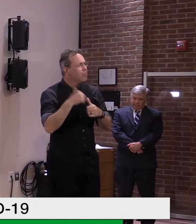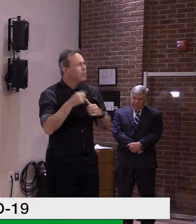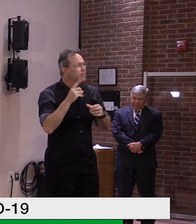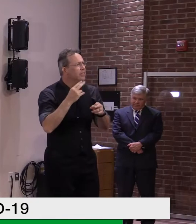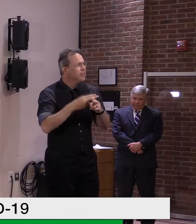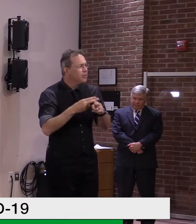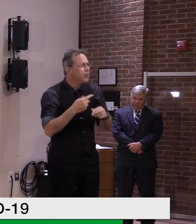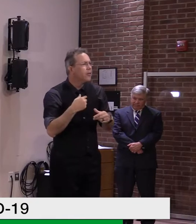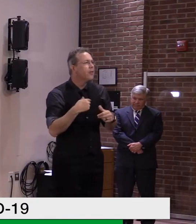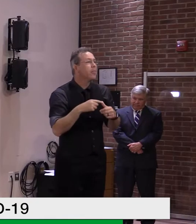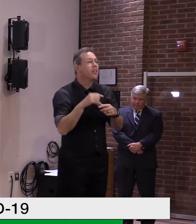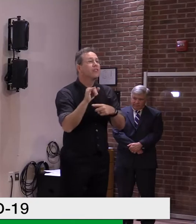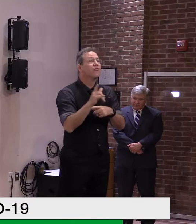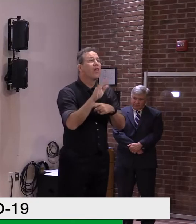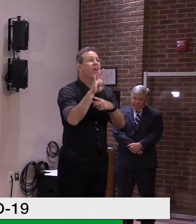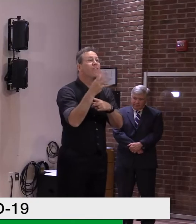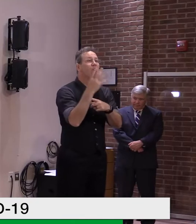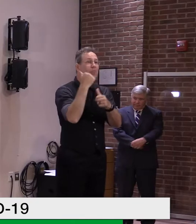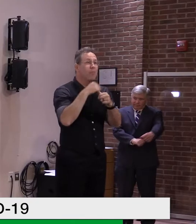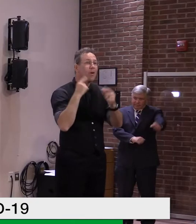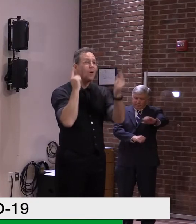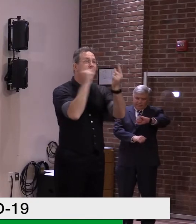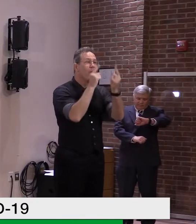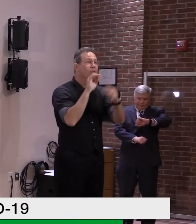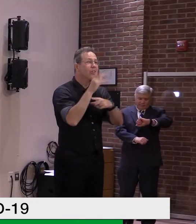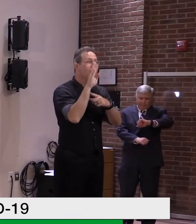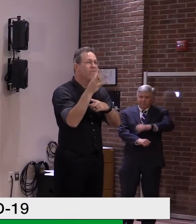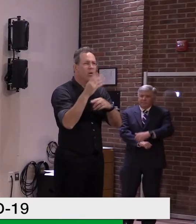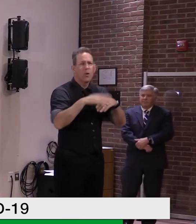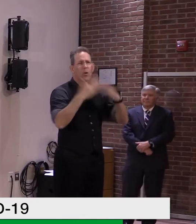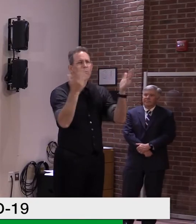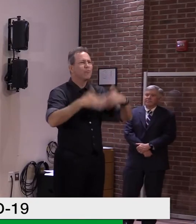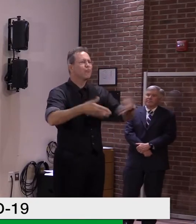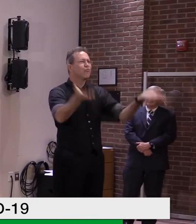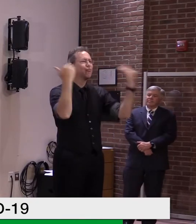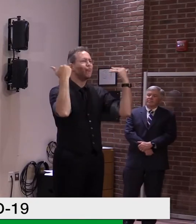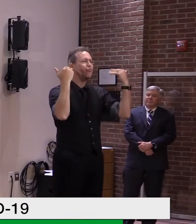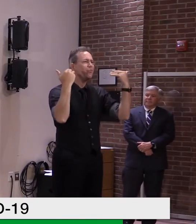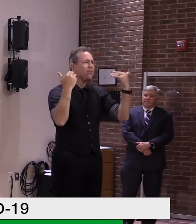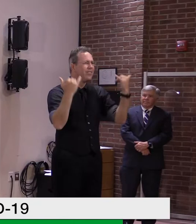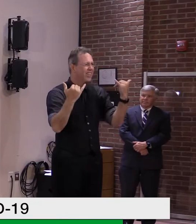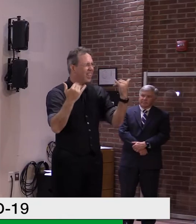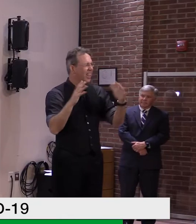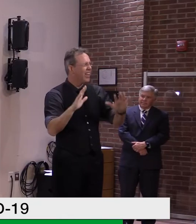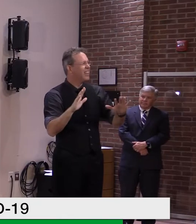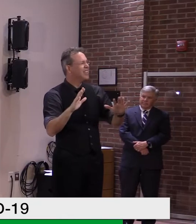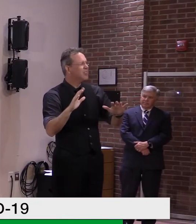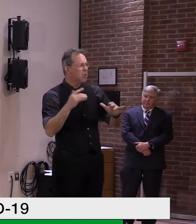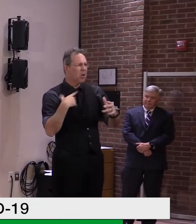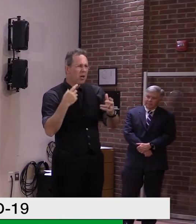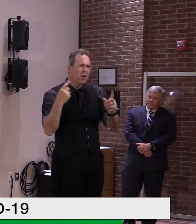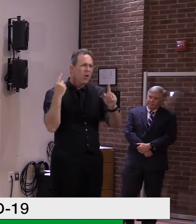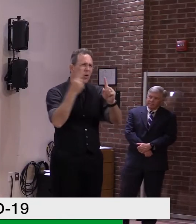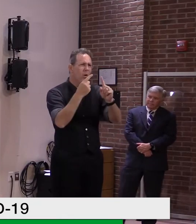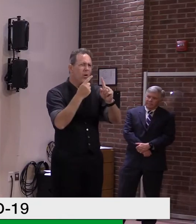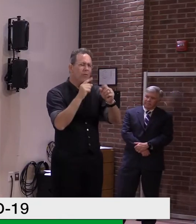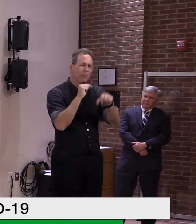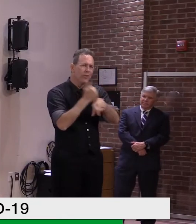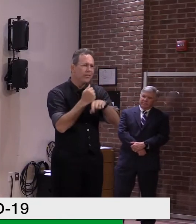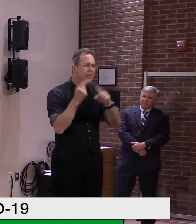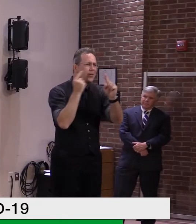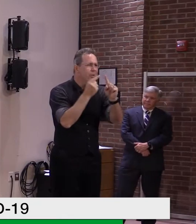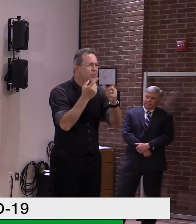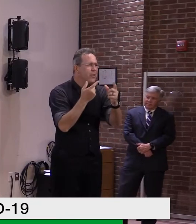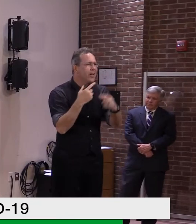that I thought was attainable, which I believe, still believe it is. And if we reach it when I think we will, we'll be more than